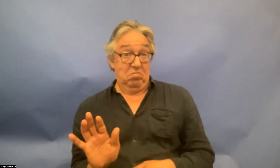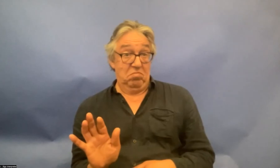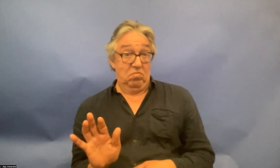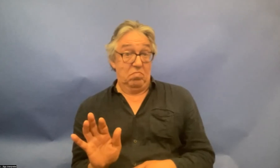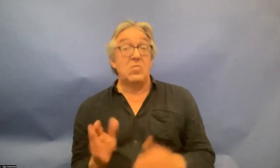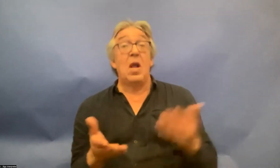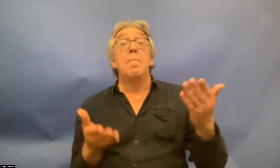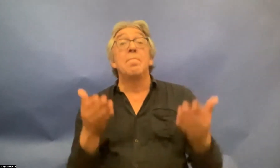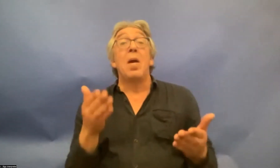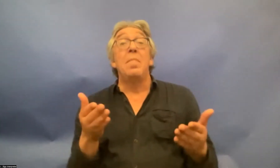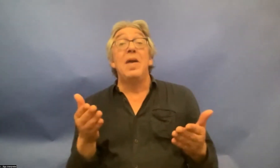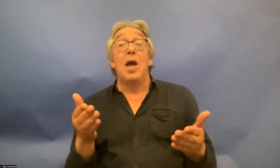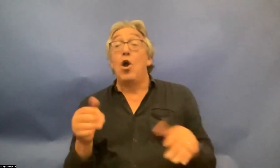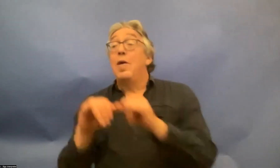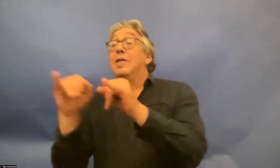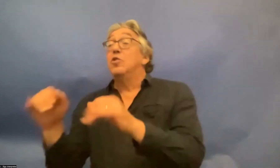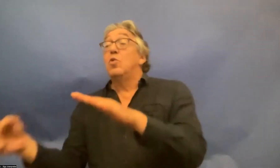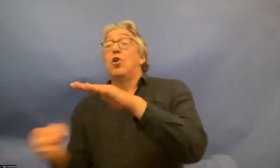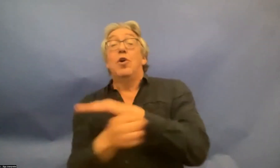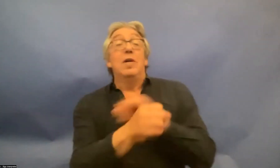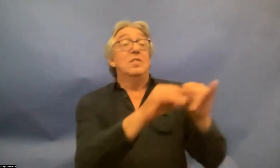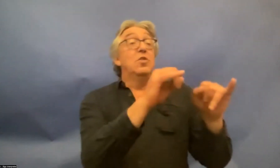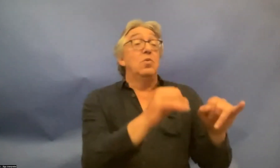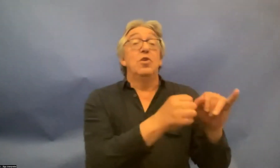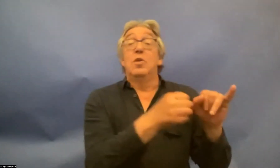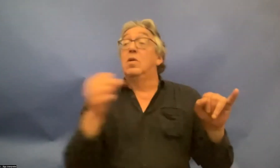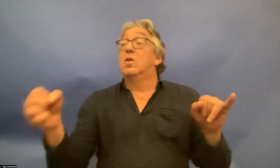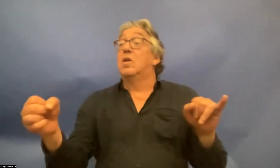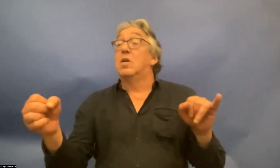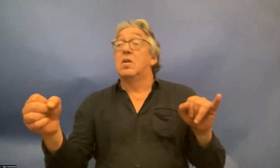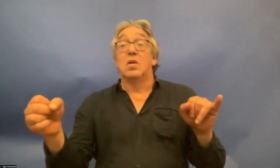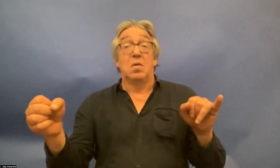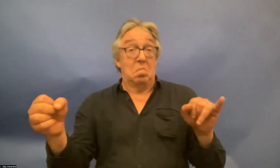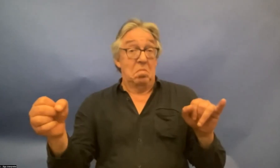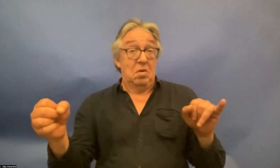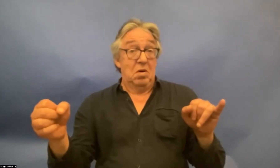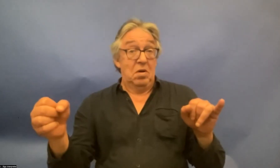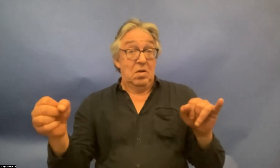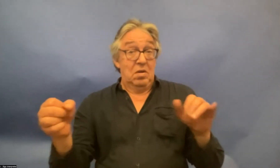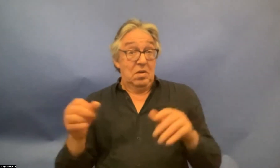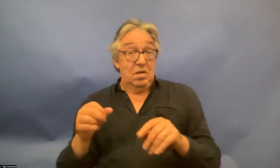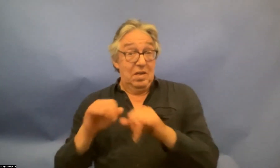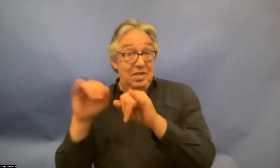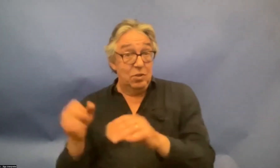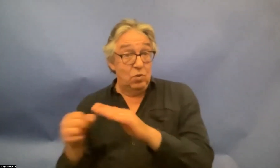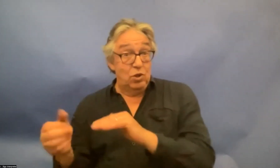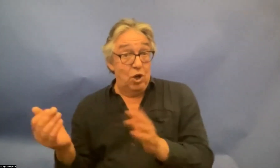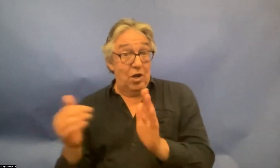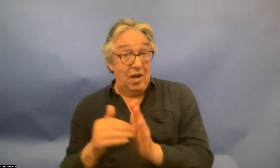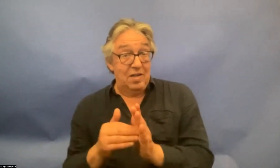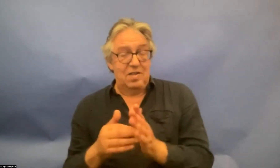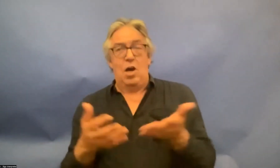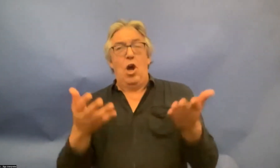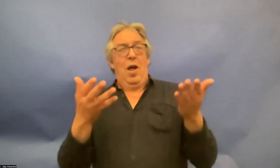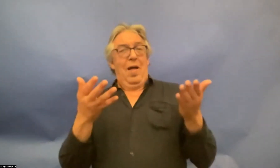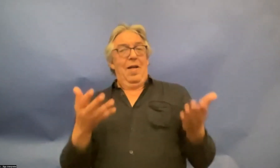But let's say again, I believe they are treating, and everybody is thinking about their situation as a temporary one. And that's not